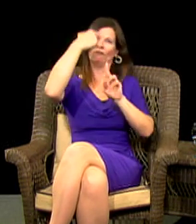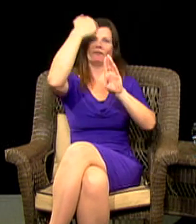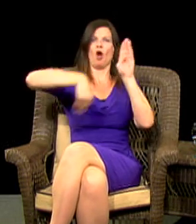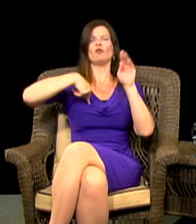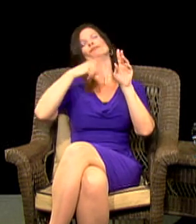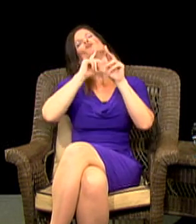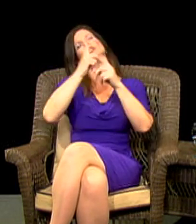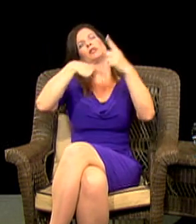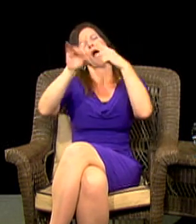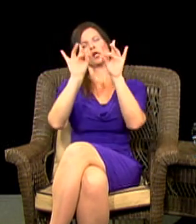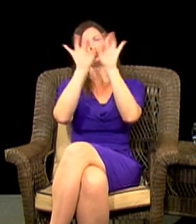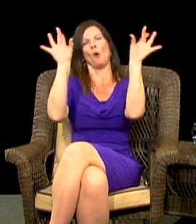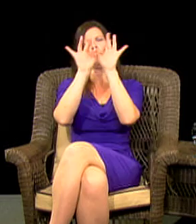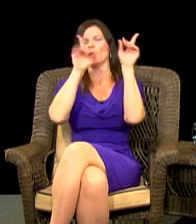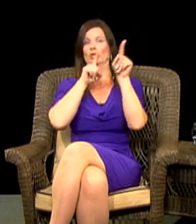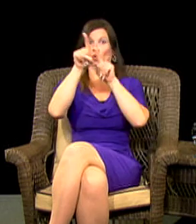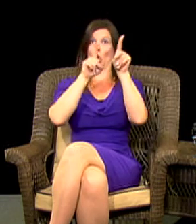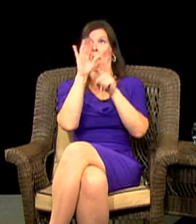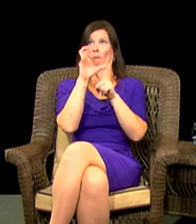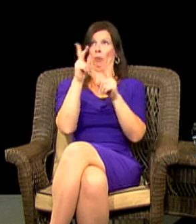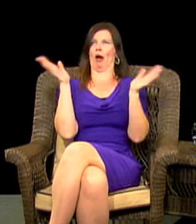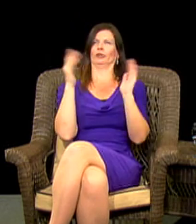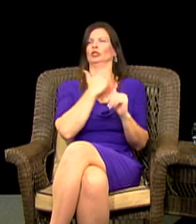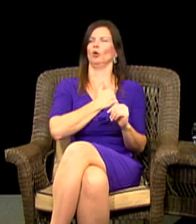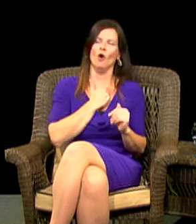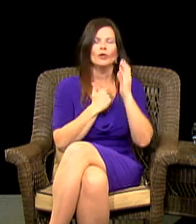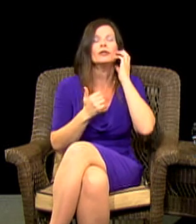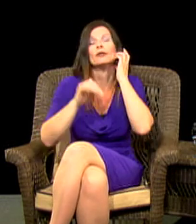and has filed a complaint against them.